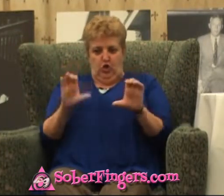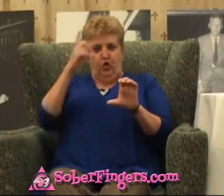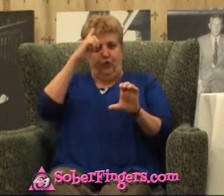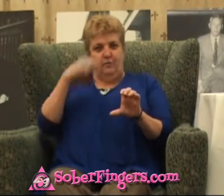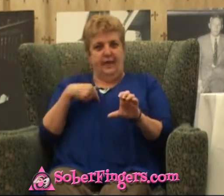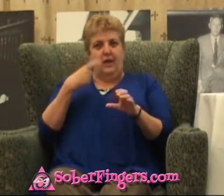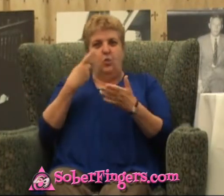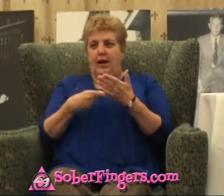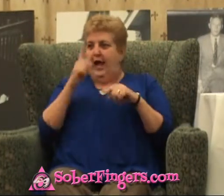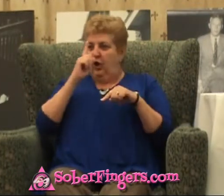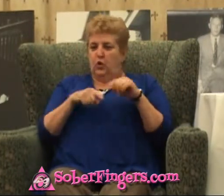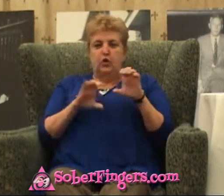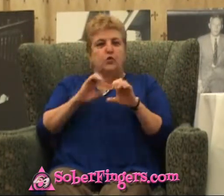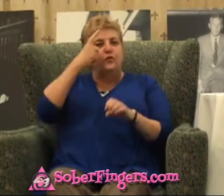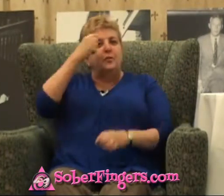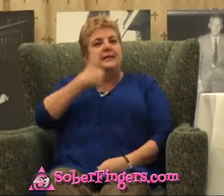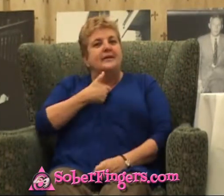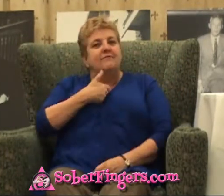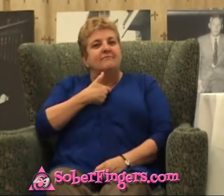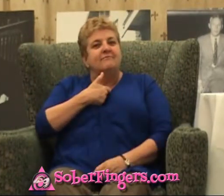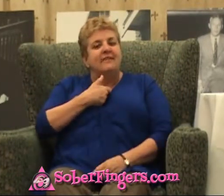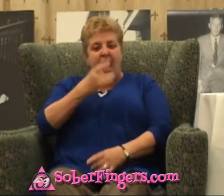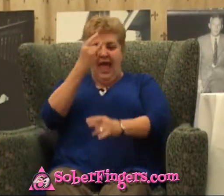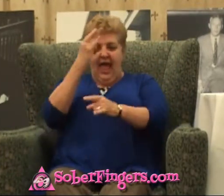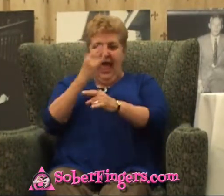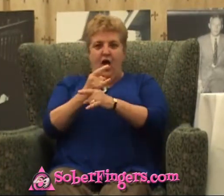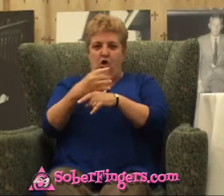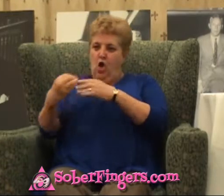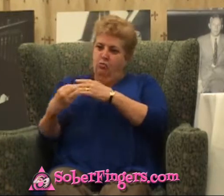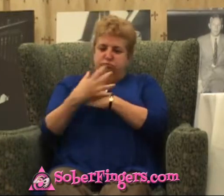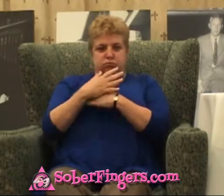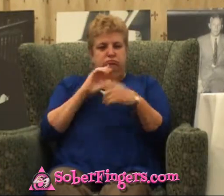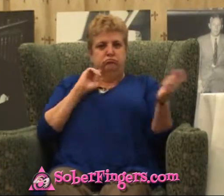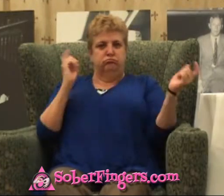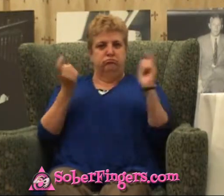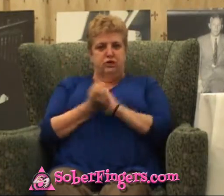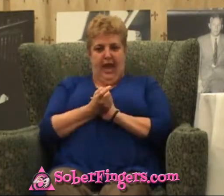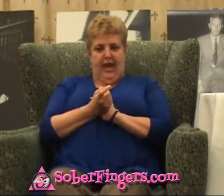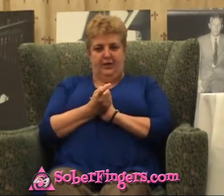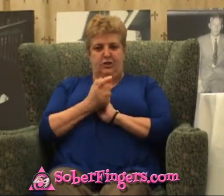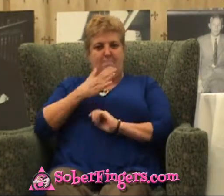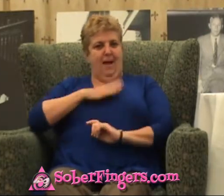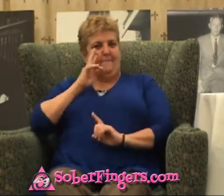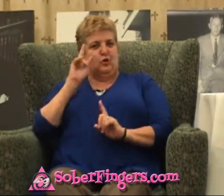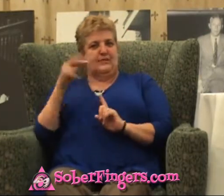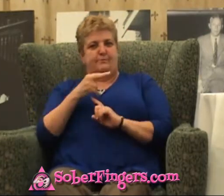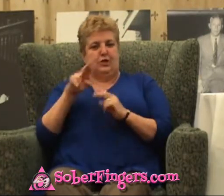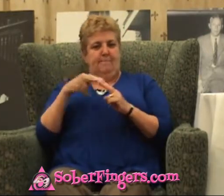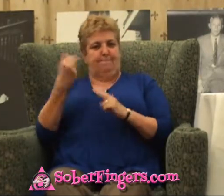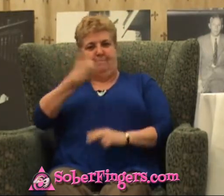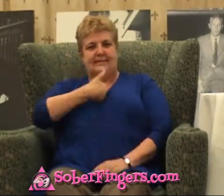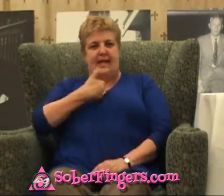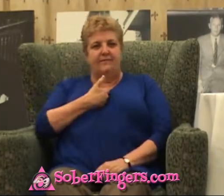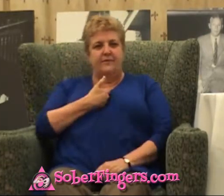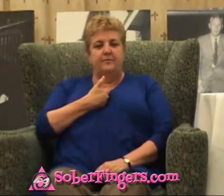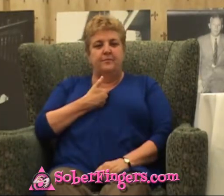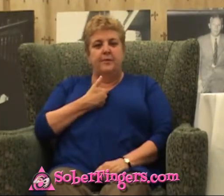myself. Alcohol had the power to change my perception of me. And what I did was I went on a 20-year